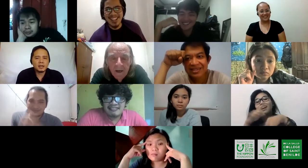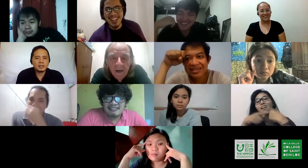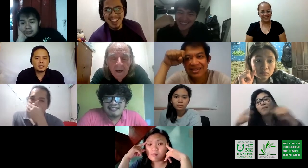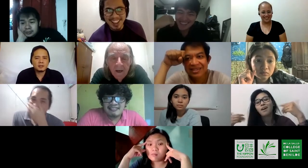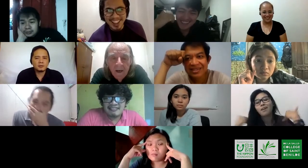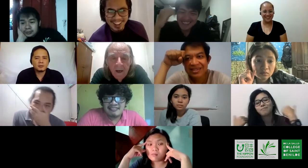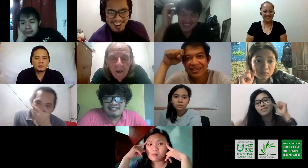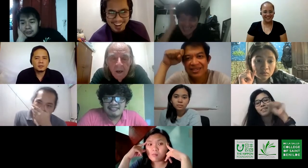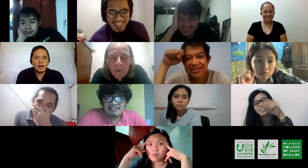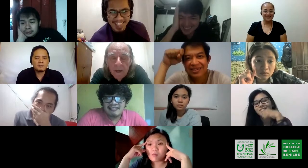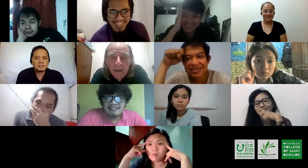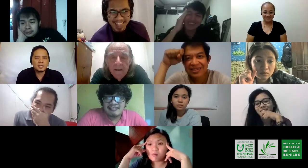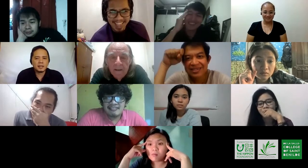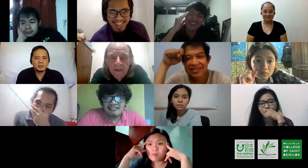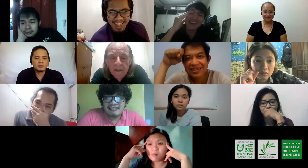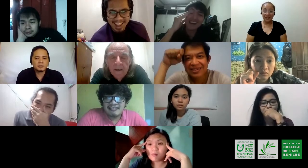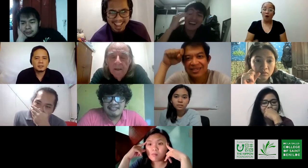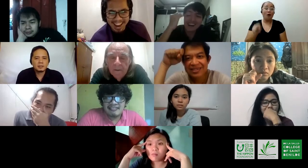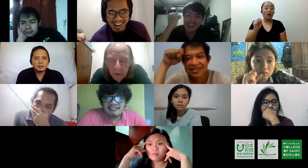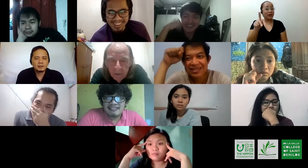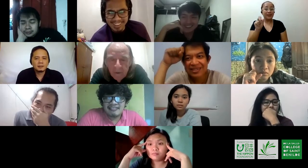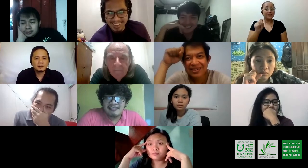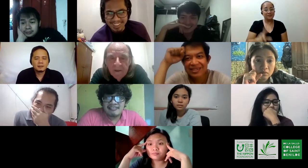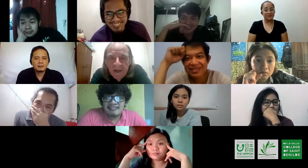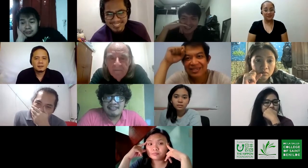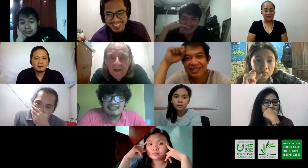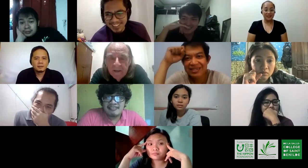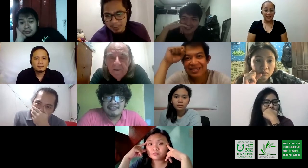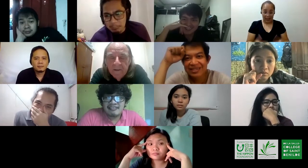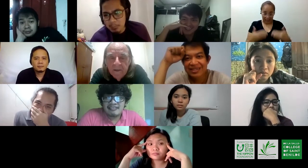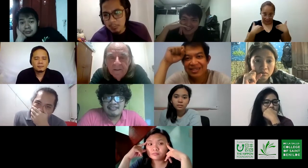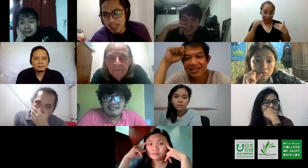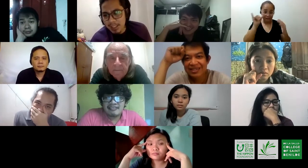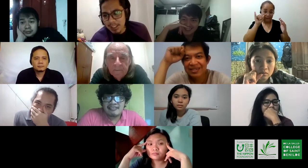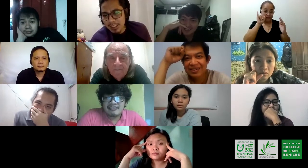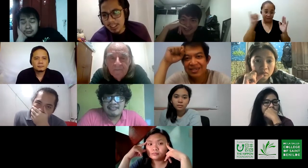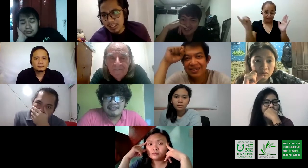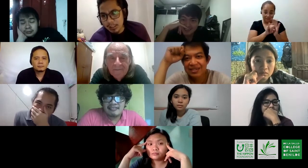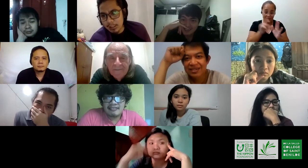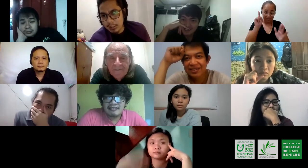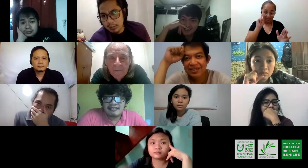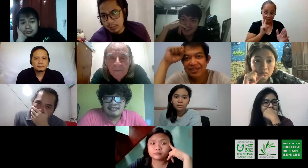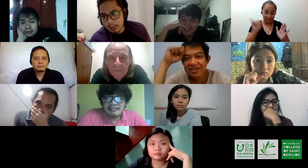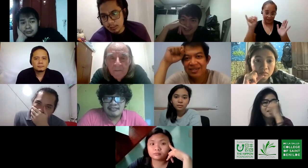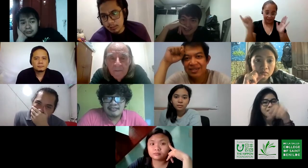sir. Yes, I do. I have a sign Okay. language. Do you have a deaf identity?